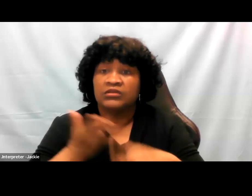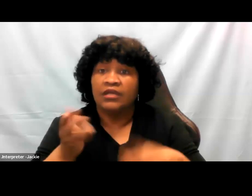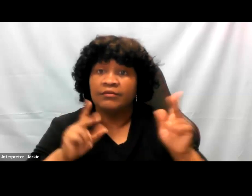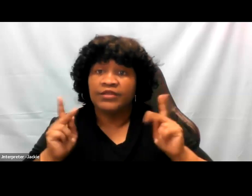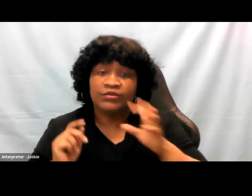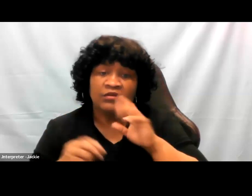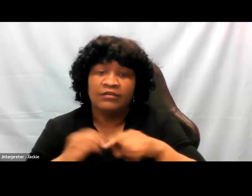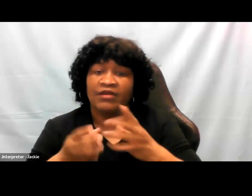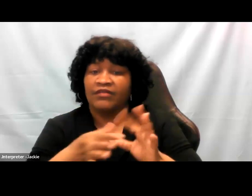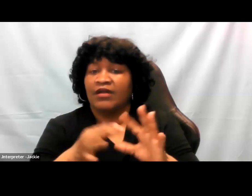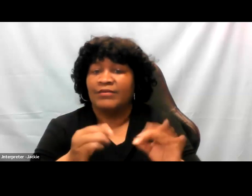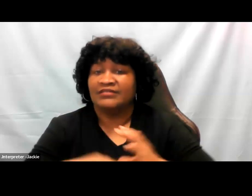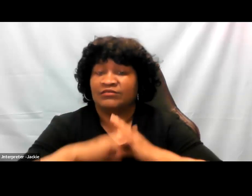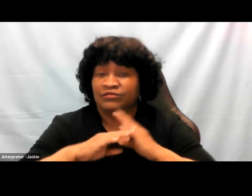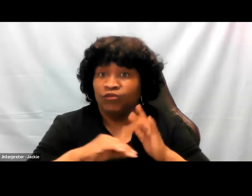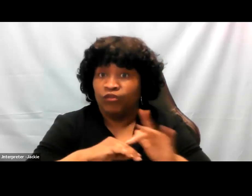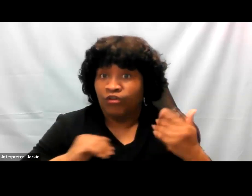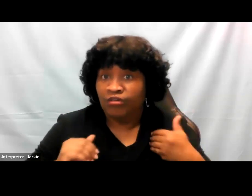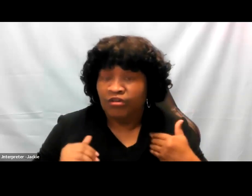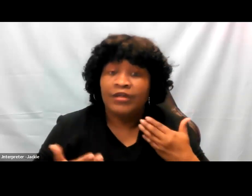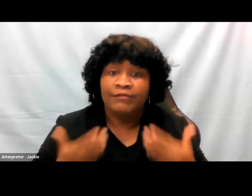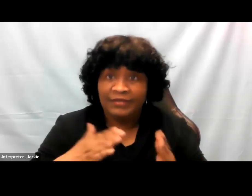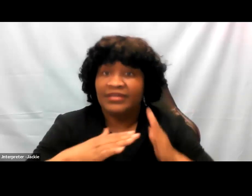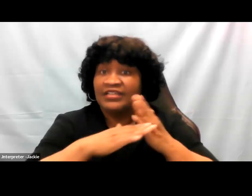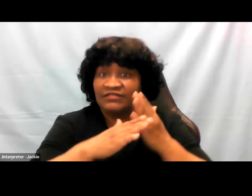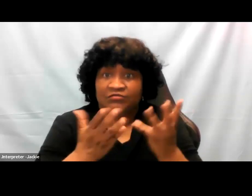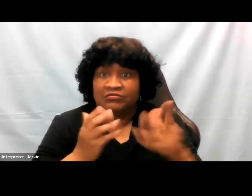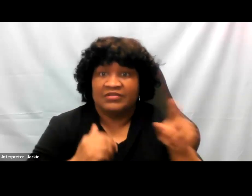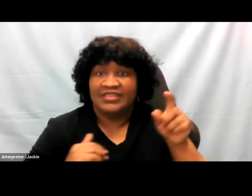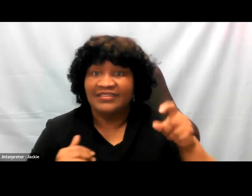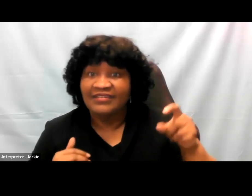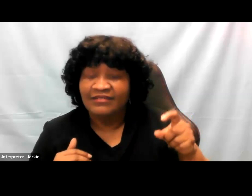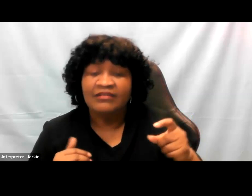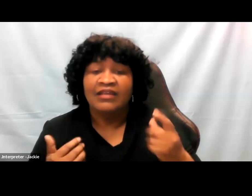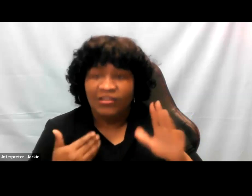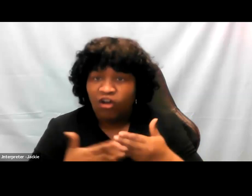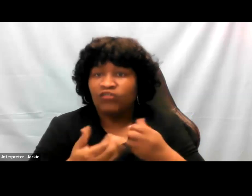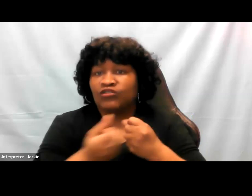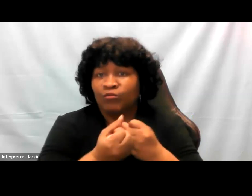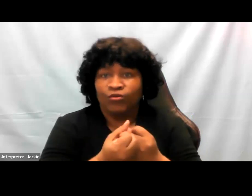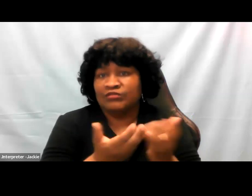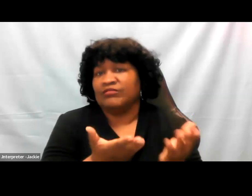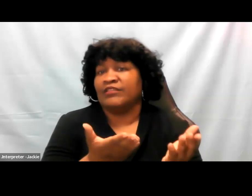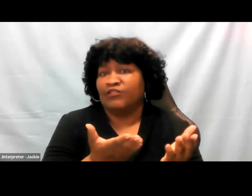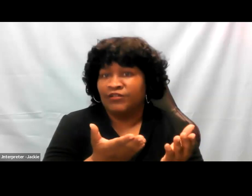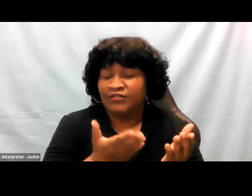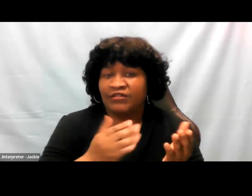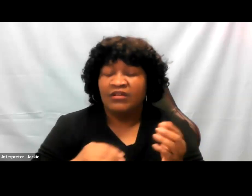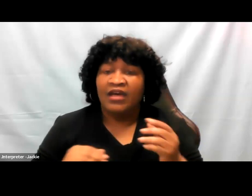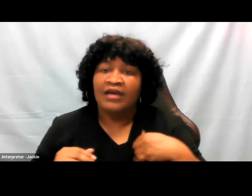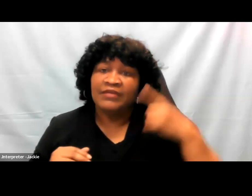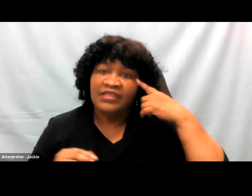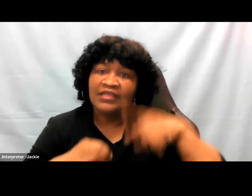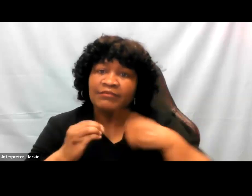just like the comments on prevention earlier, that may be the intervention they need, and is all the support right there. Also just thinking about